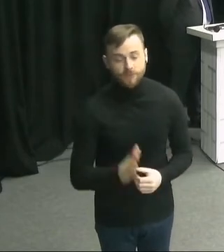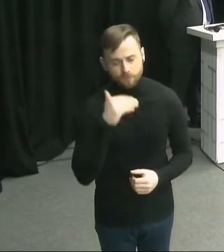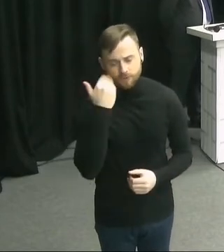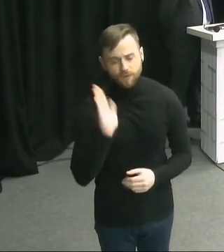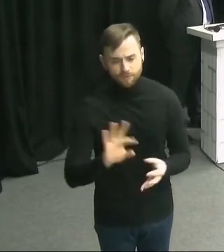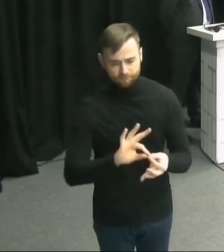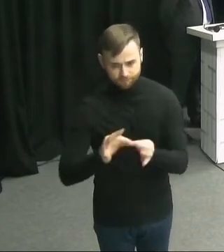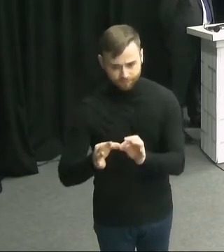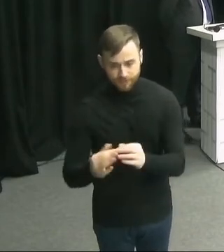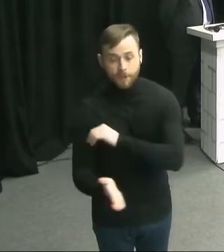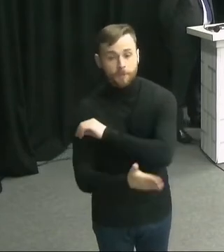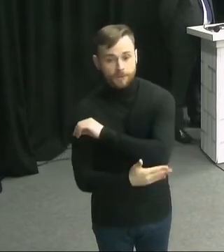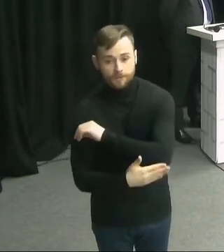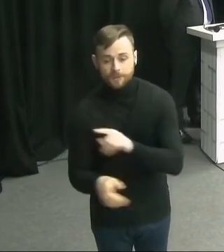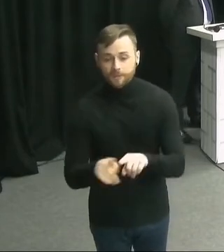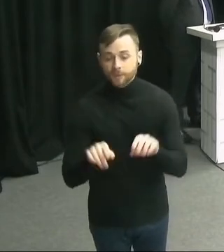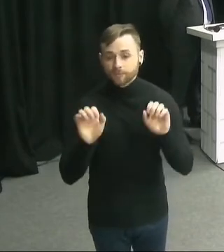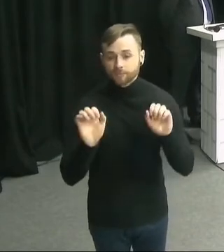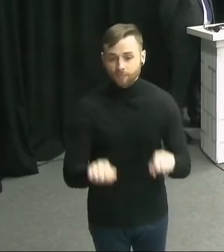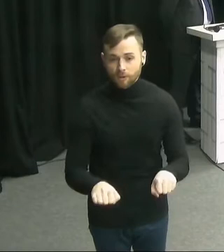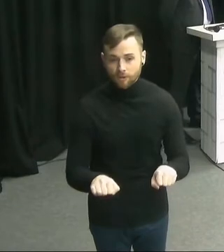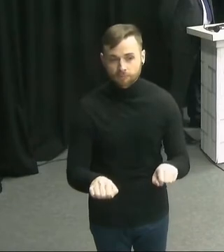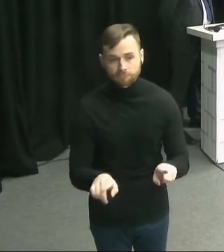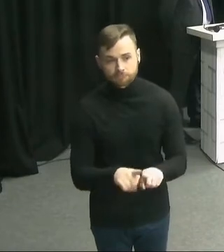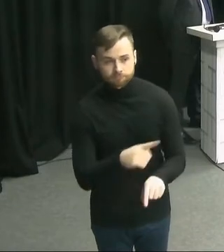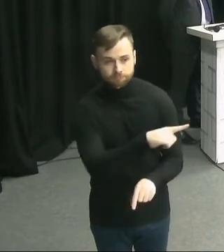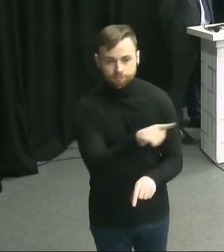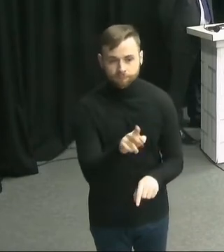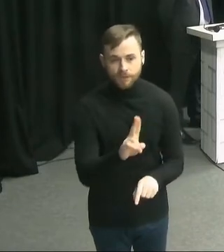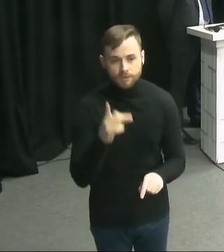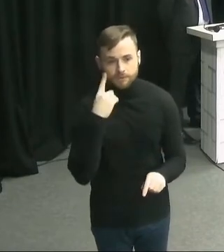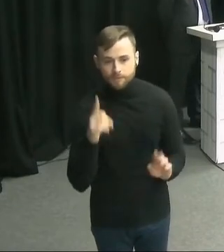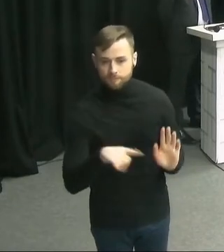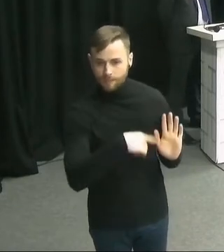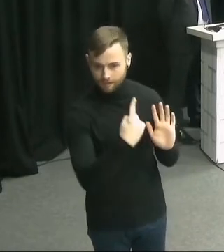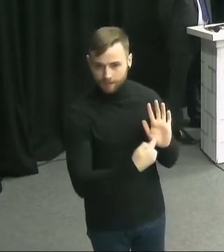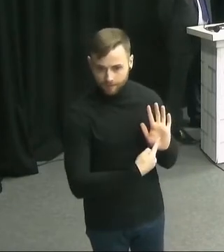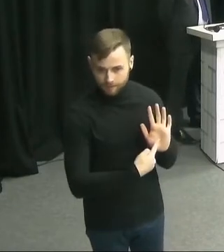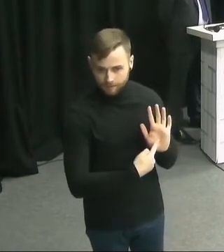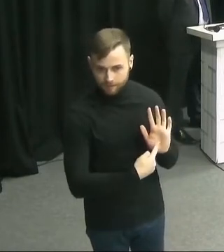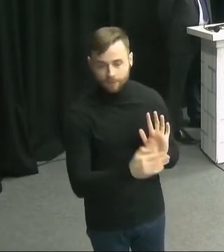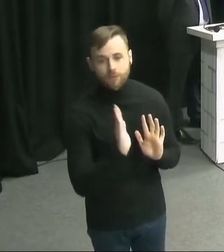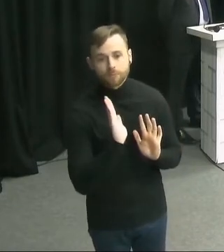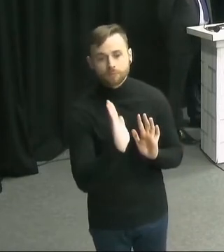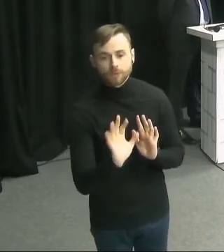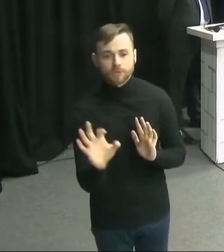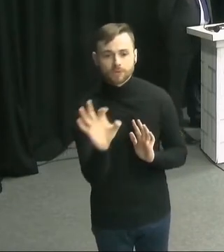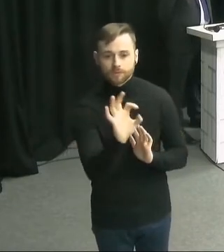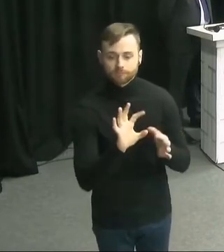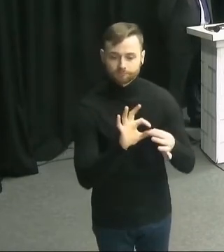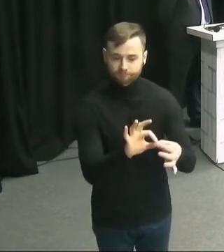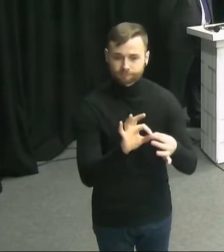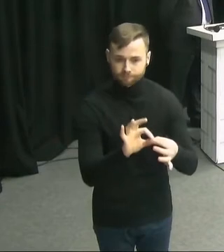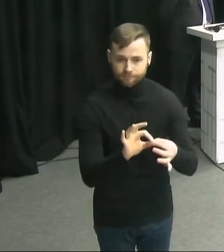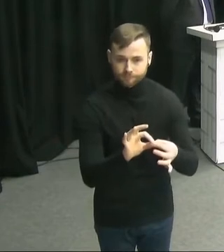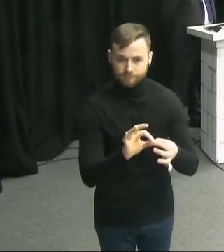I will tell you more about it later on. And the last part is an opportunity to raise questions. These